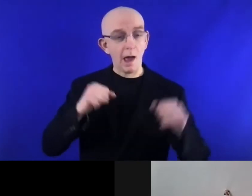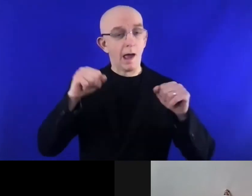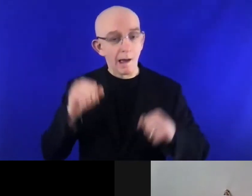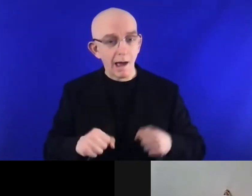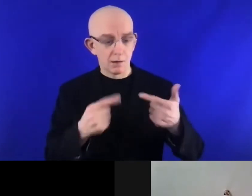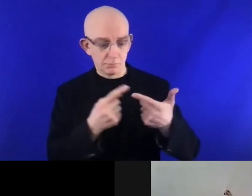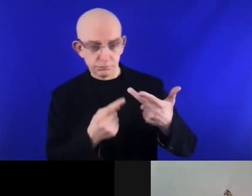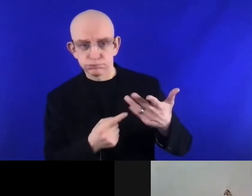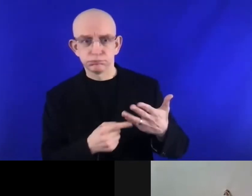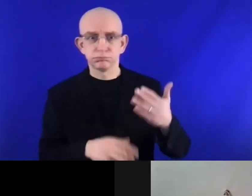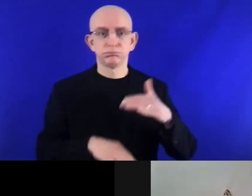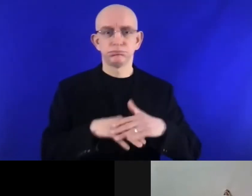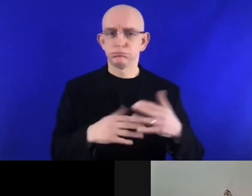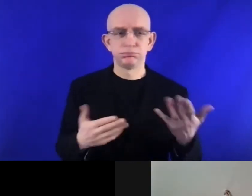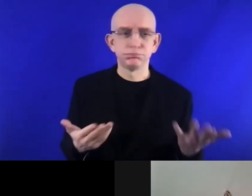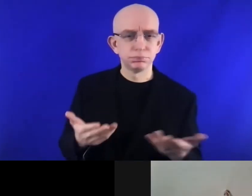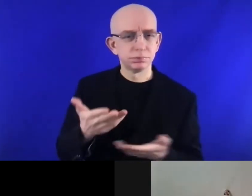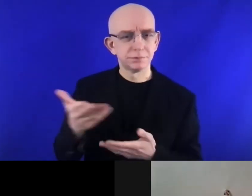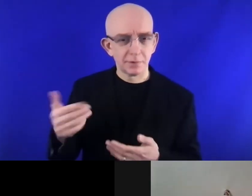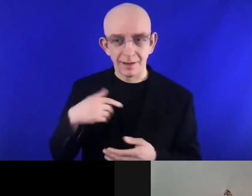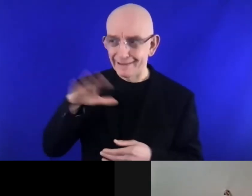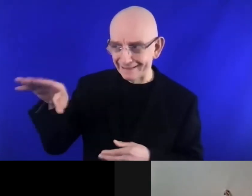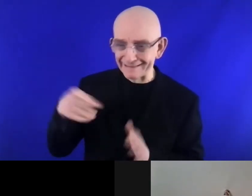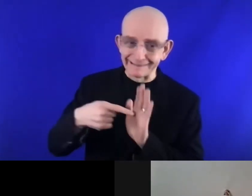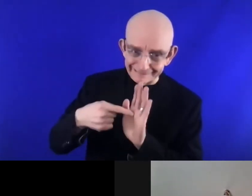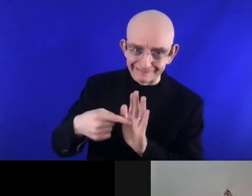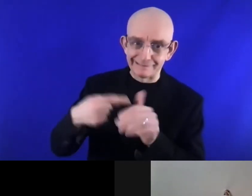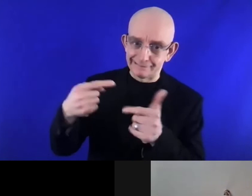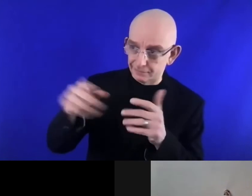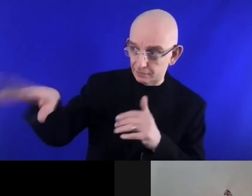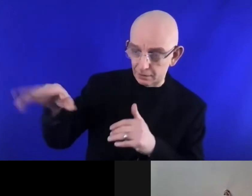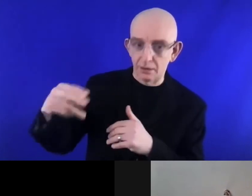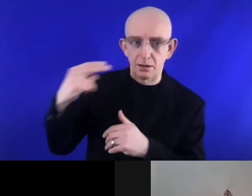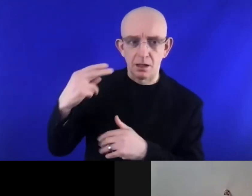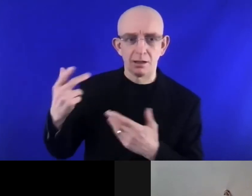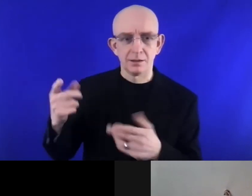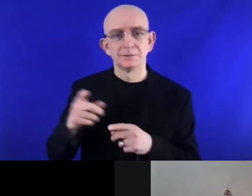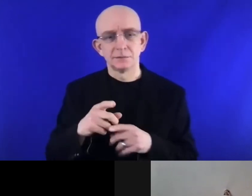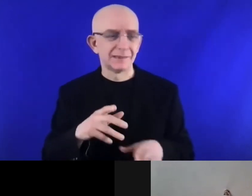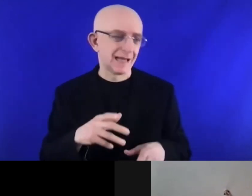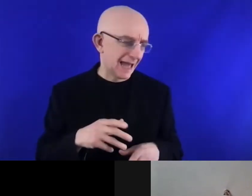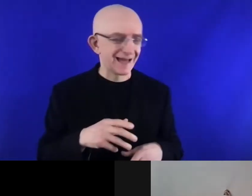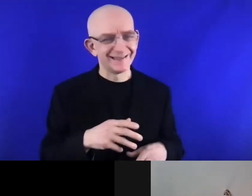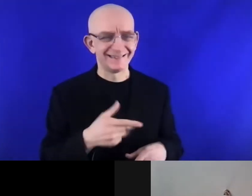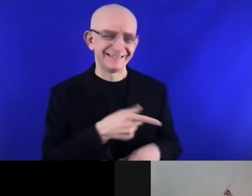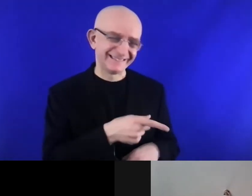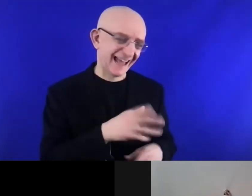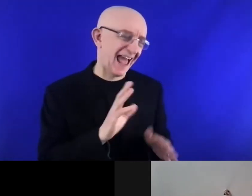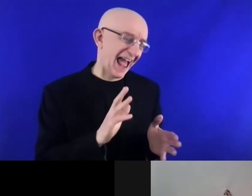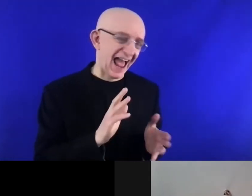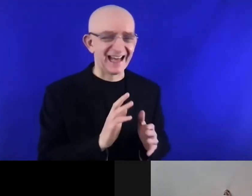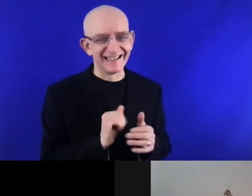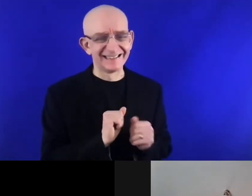barriers, not only architectural, but worse, the institutional barriers. We should eliminate barriers. We're